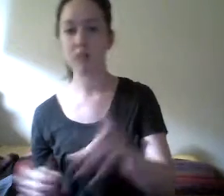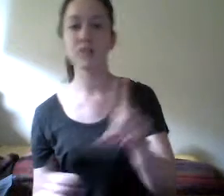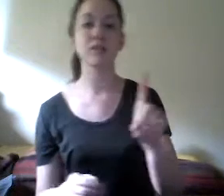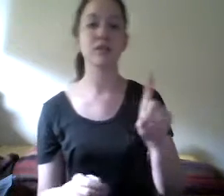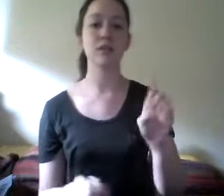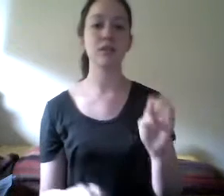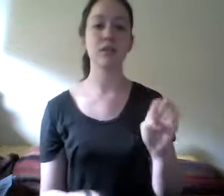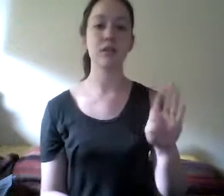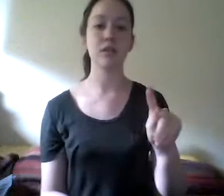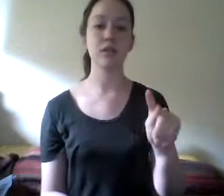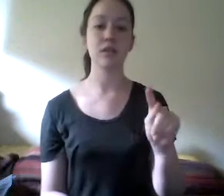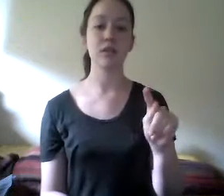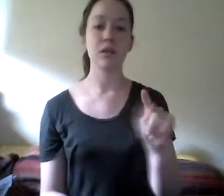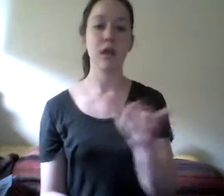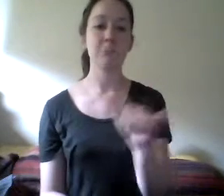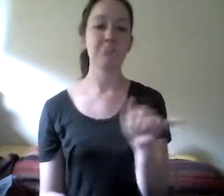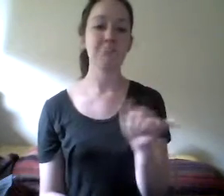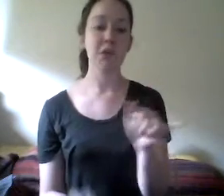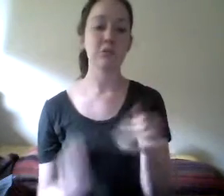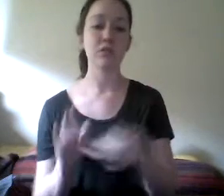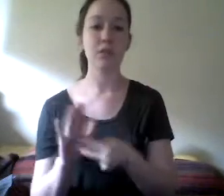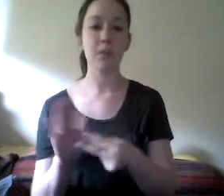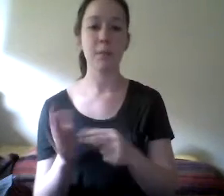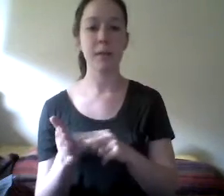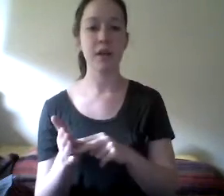mean, or really mathematically, it means the opposite.